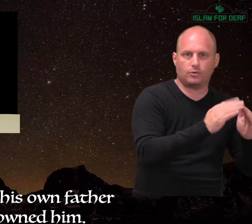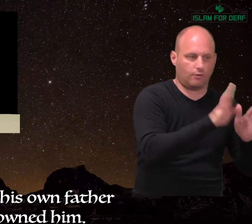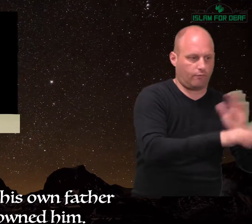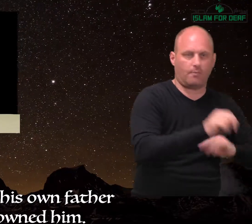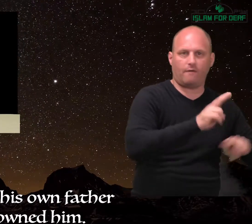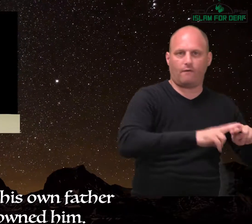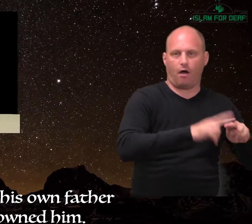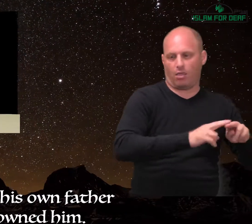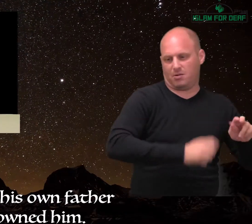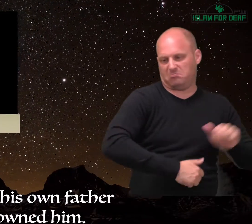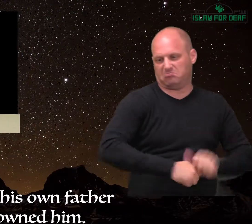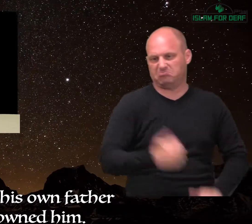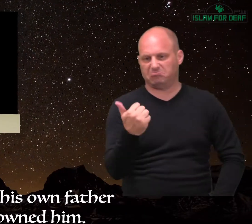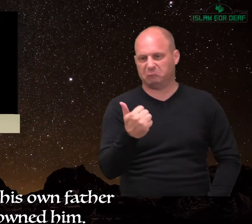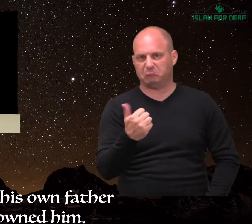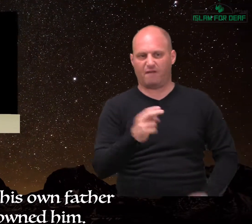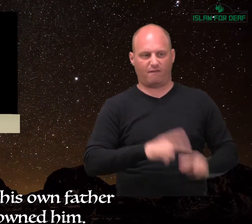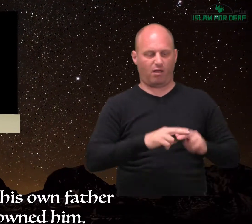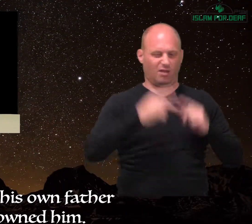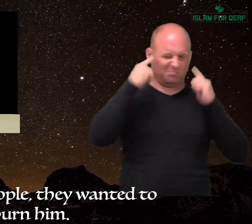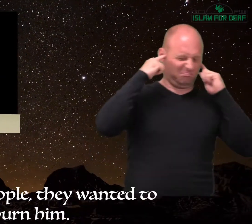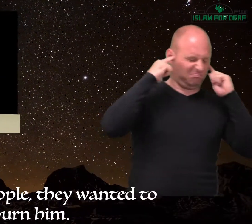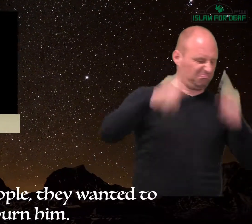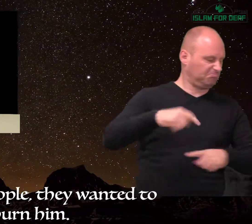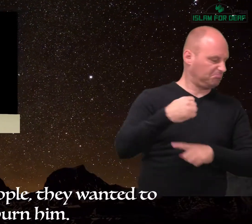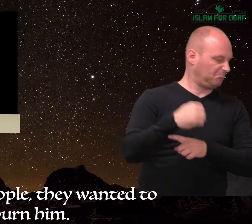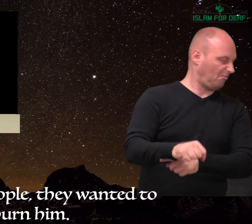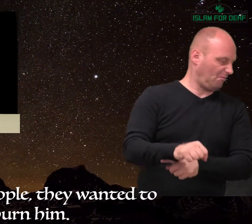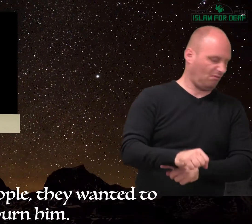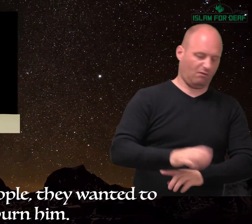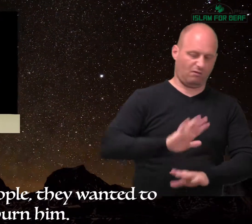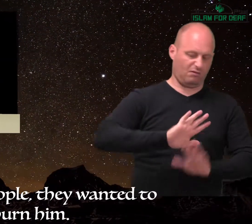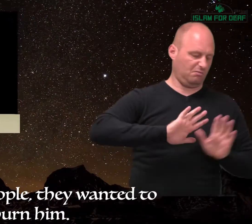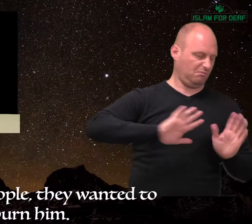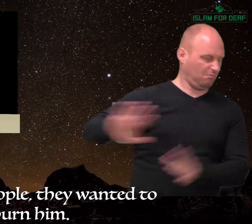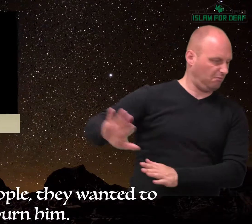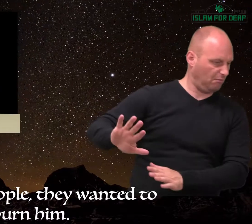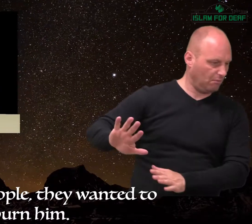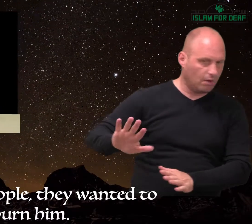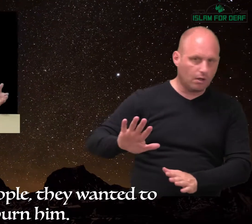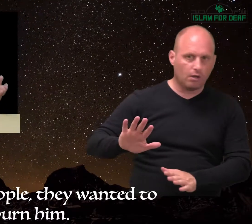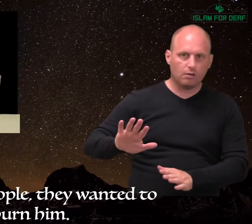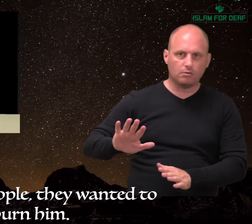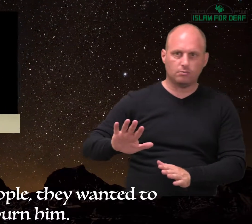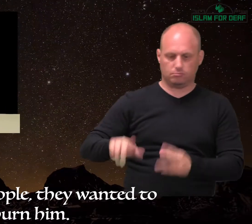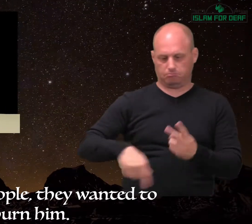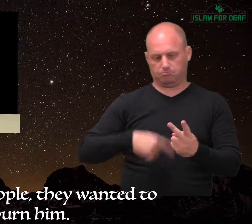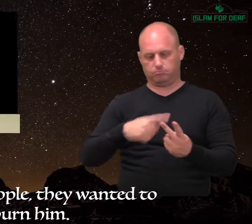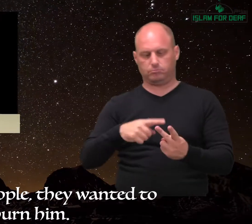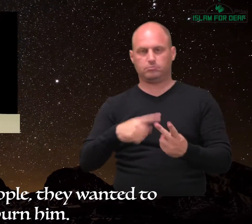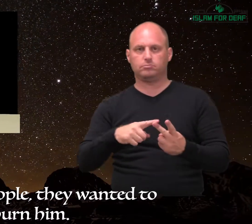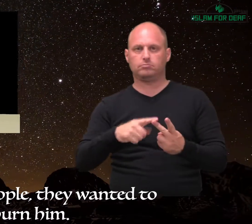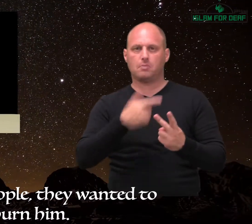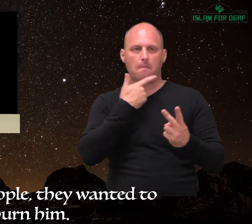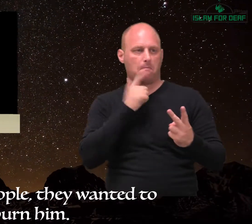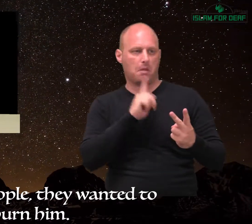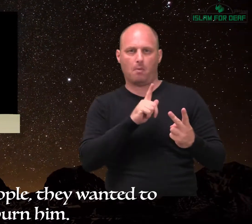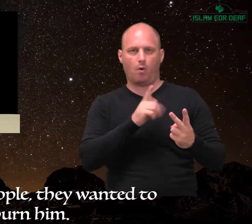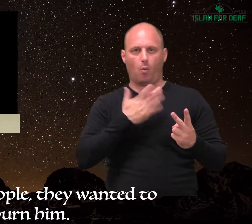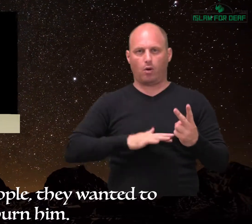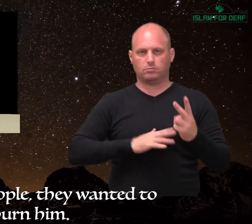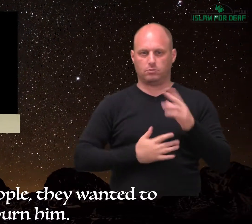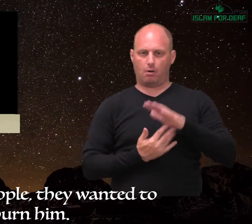In fact, his own father disowned him and then his people, they wanted to burn him.